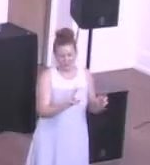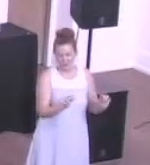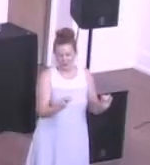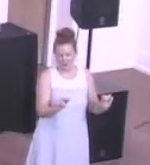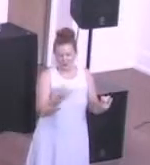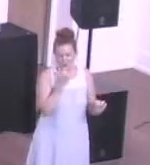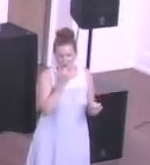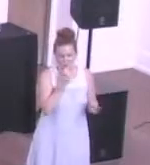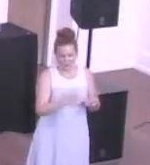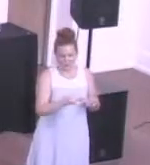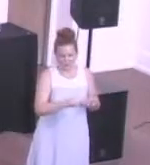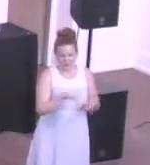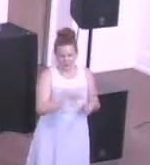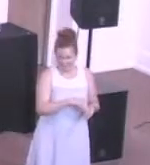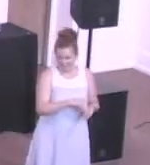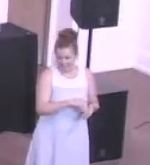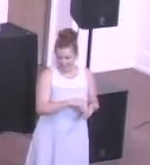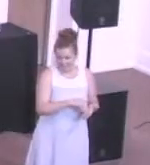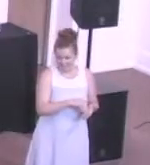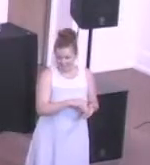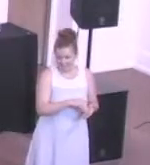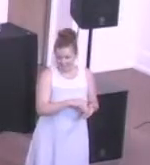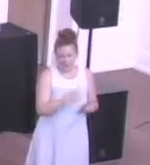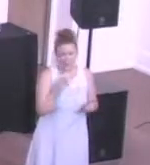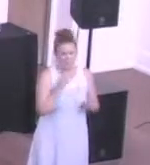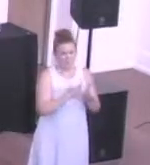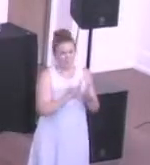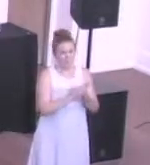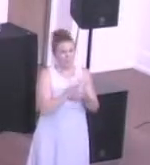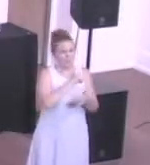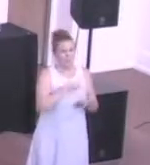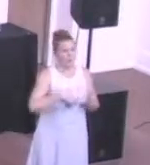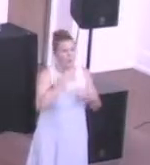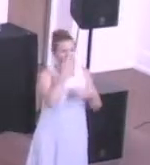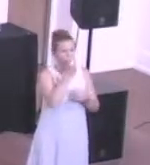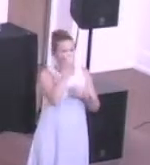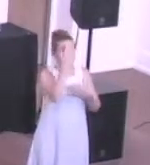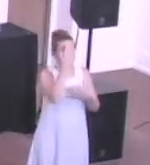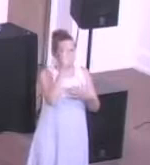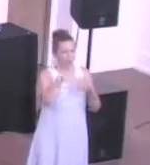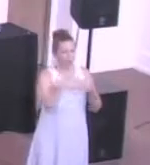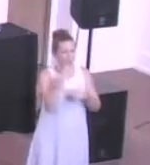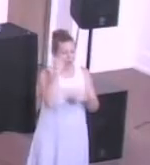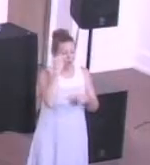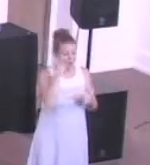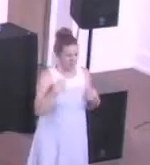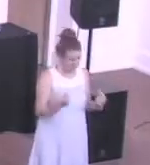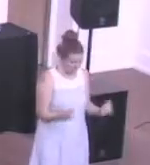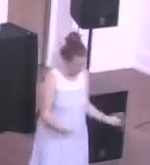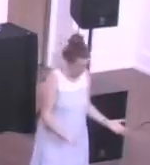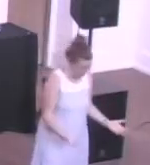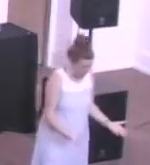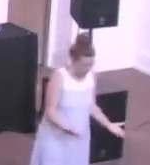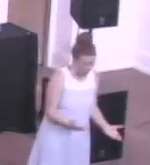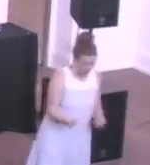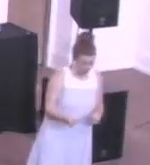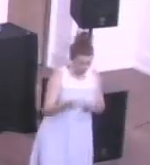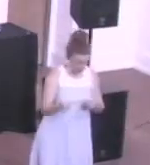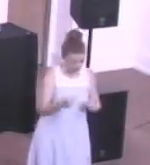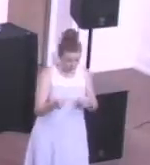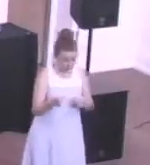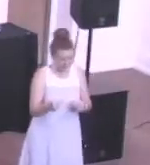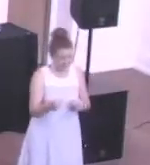Make sure you look good. Like you got all praise the Lord. I just trust you for everything. You go, oh no, what are we going to do? What are we going to